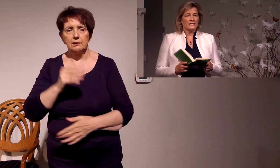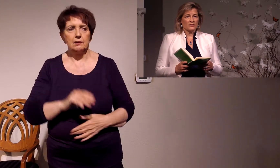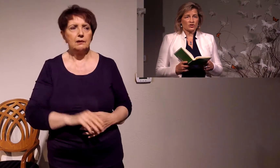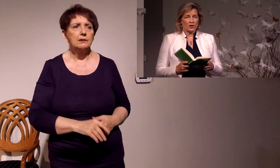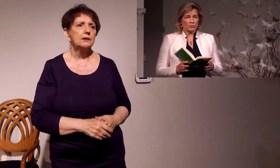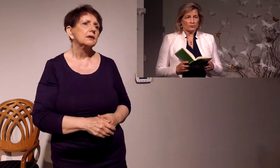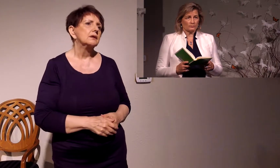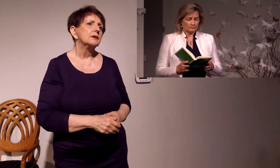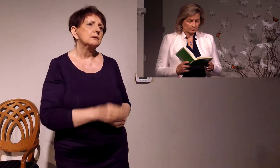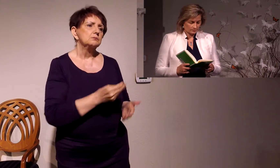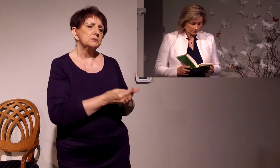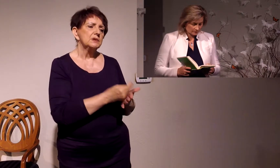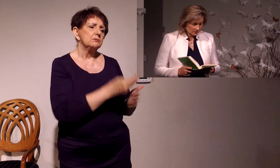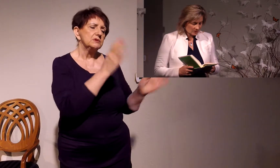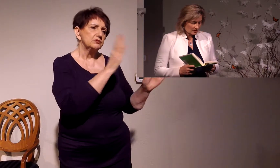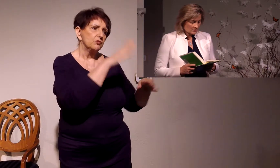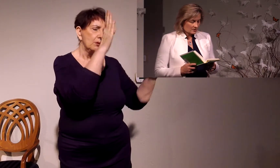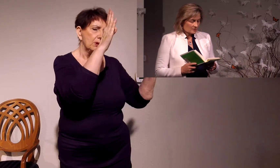Money is trouble.